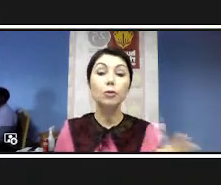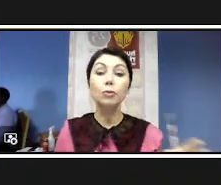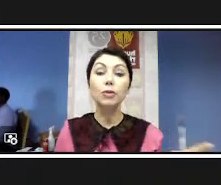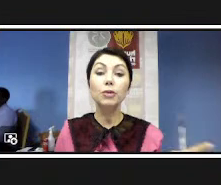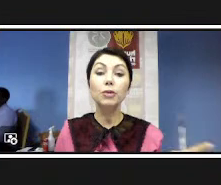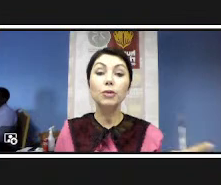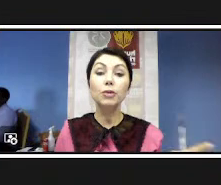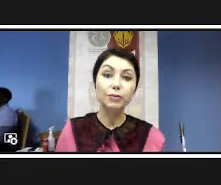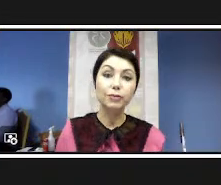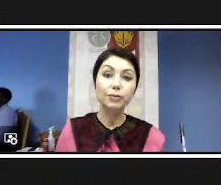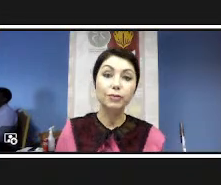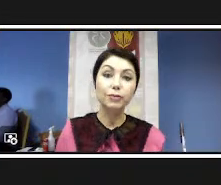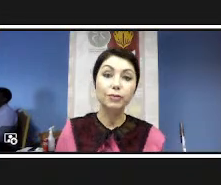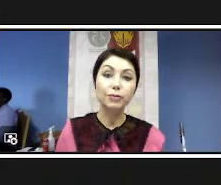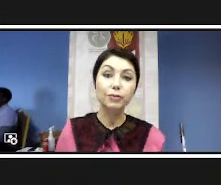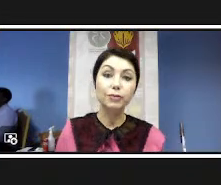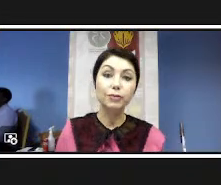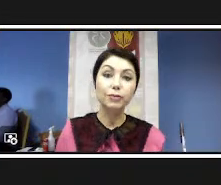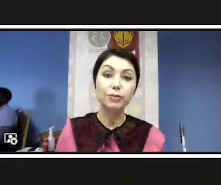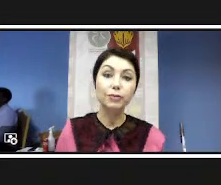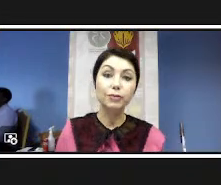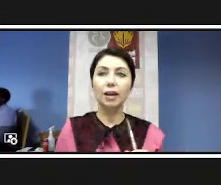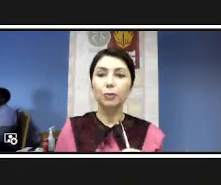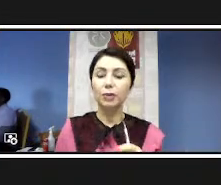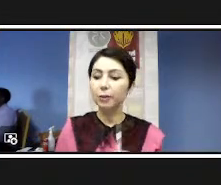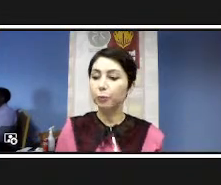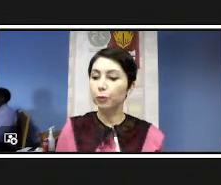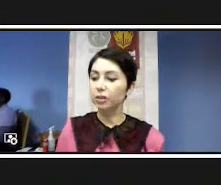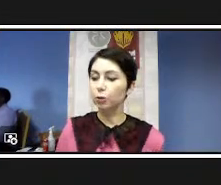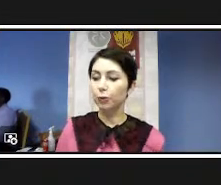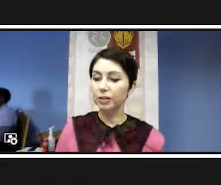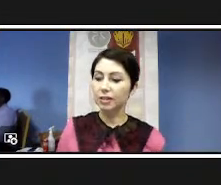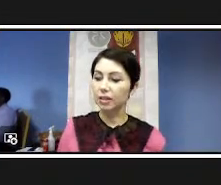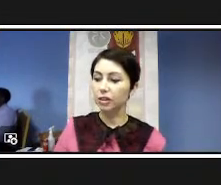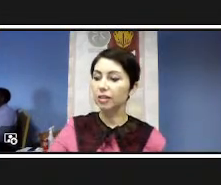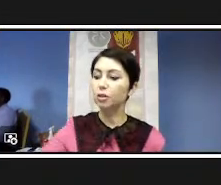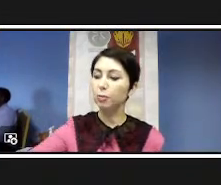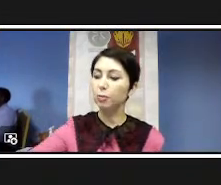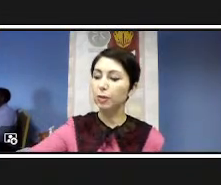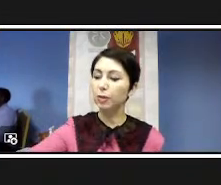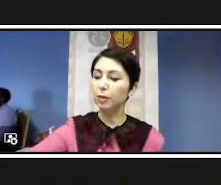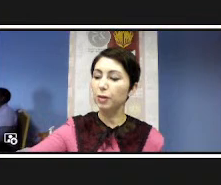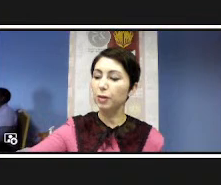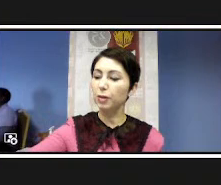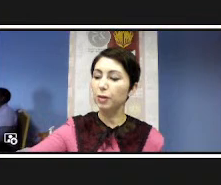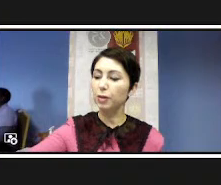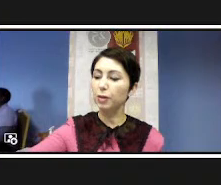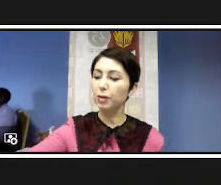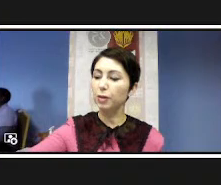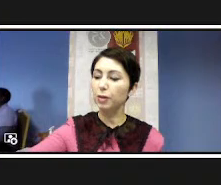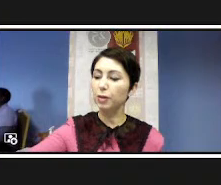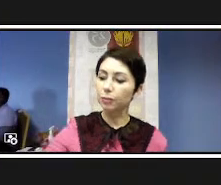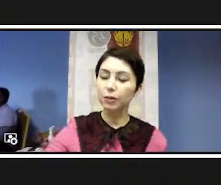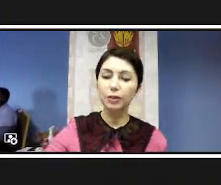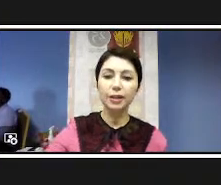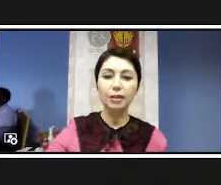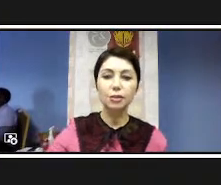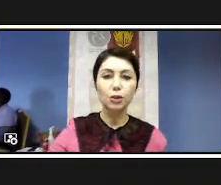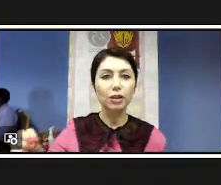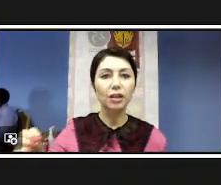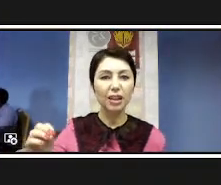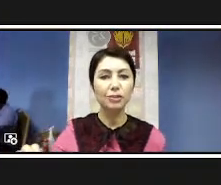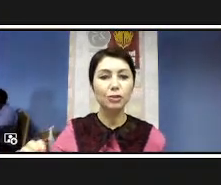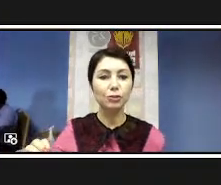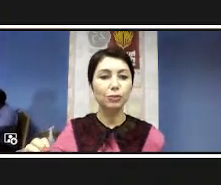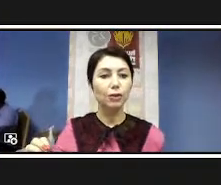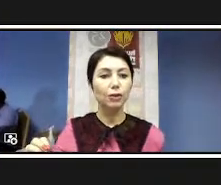for the rest of their lives. So I really appreciate your presentation, especially like I've mentioned earlier,